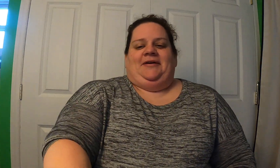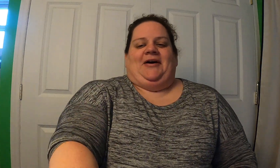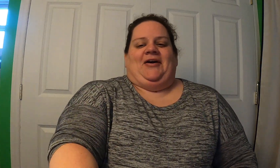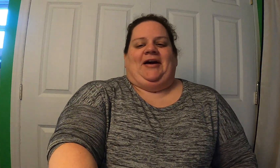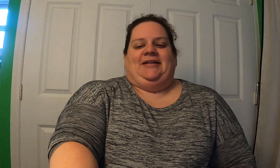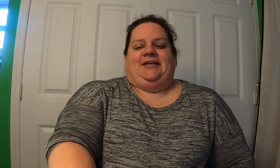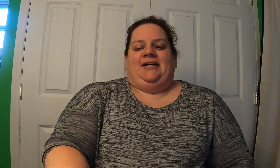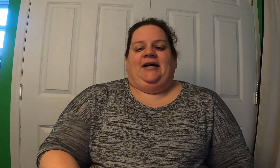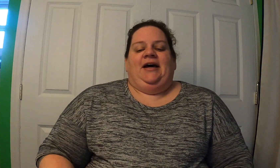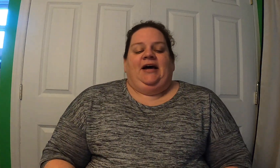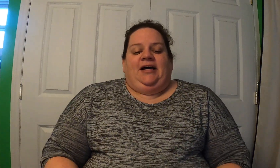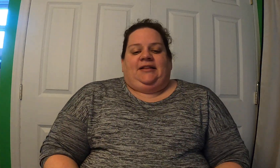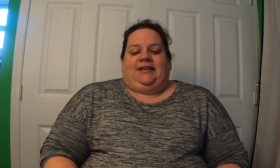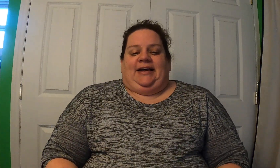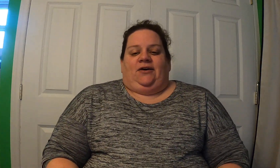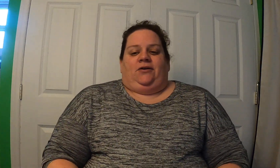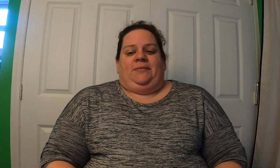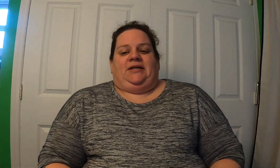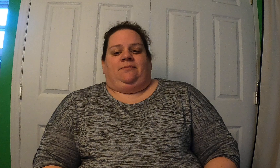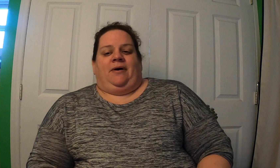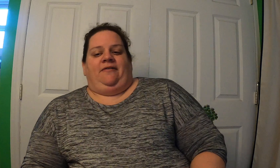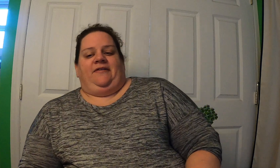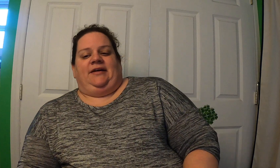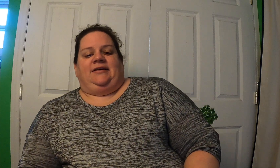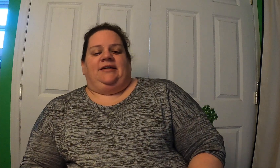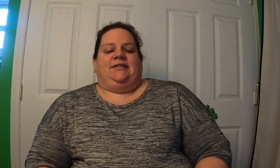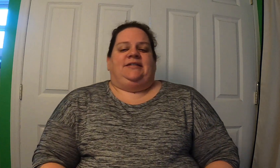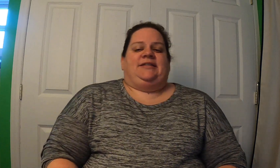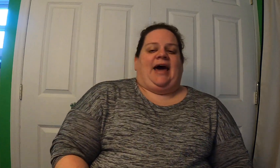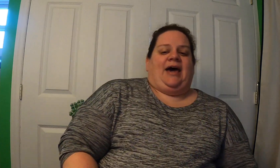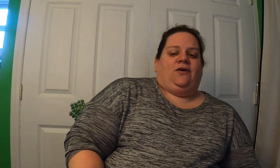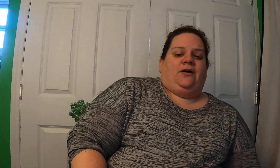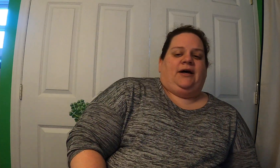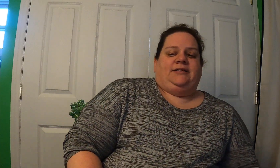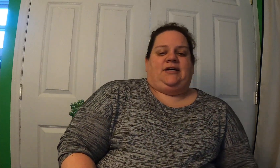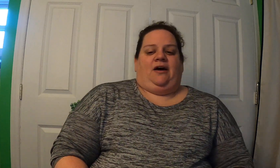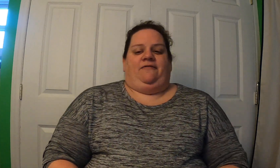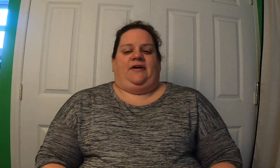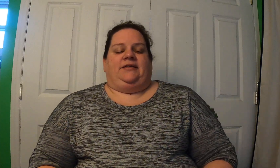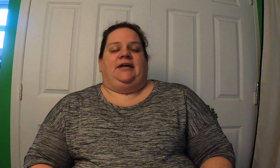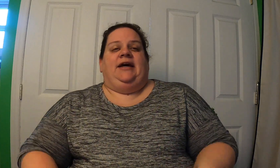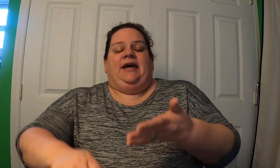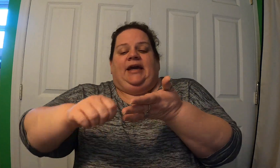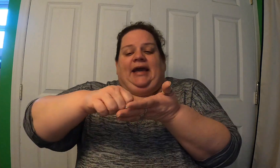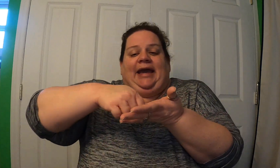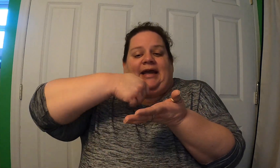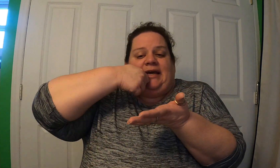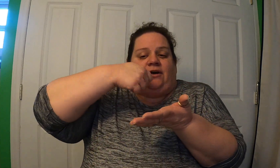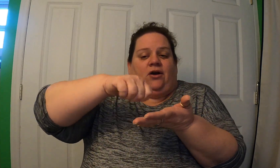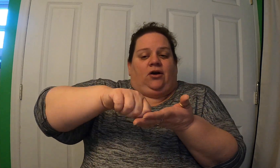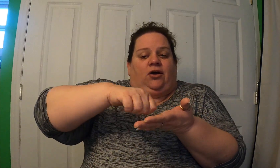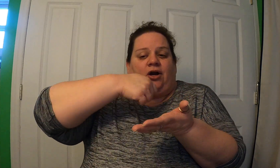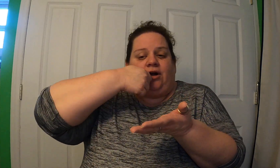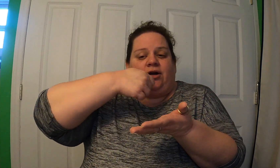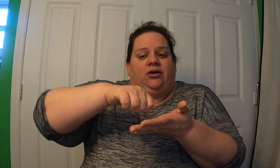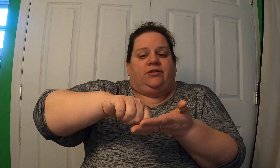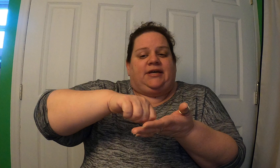All right. Little Miss Muffet sat on a tuffet, eating her curds